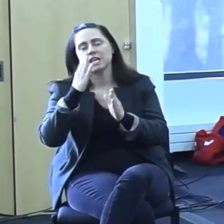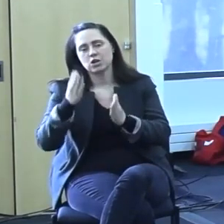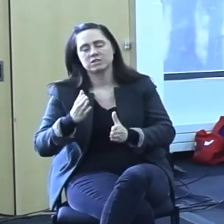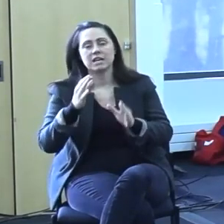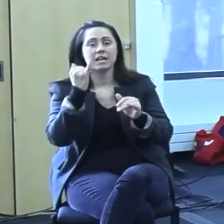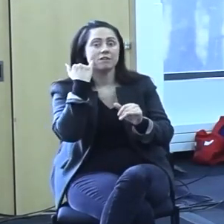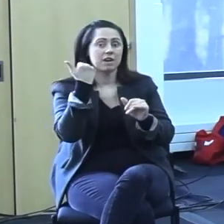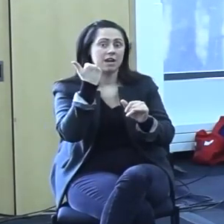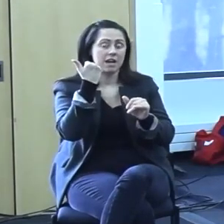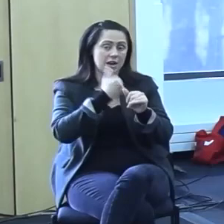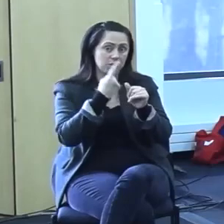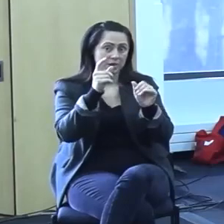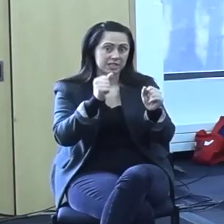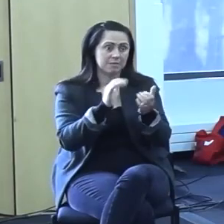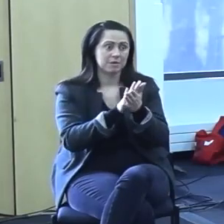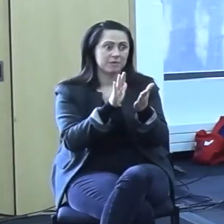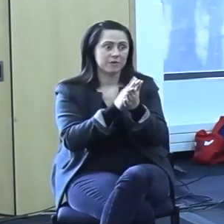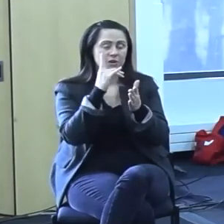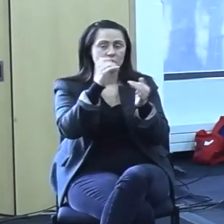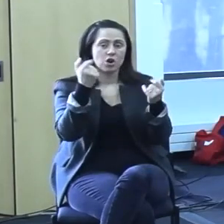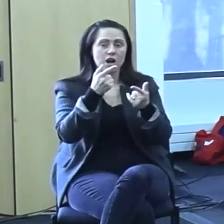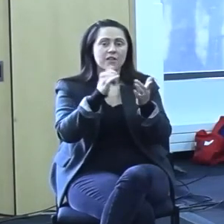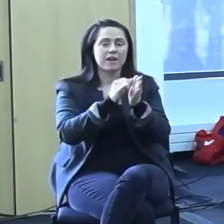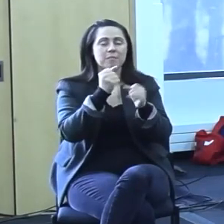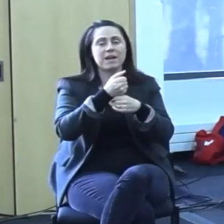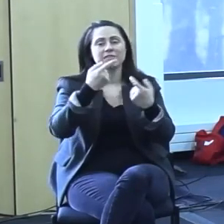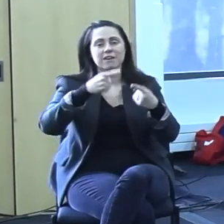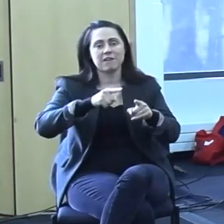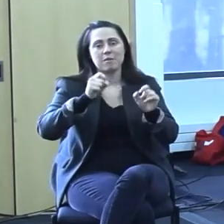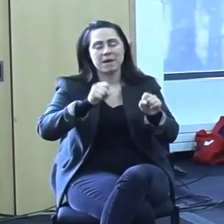round of applause again to all those who made this event possible, thank you.